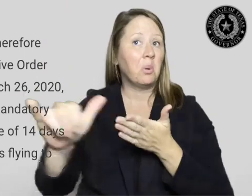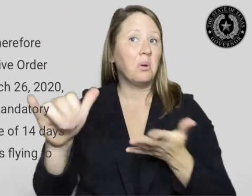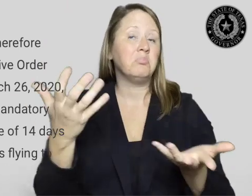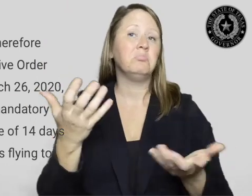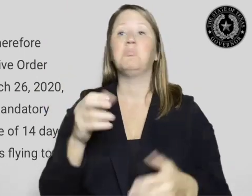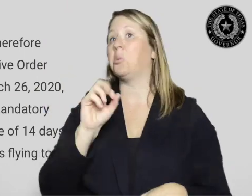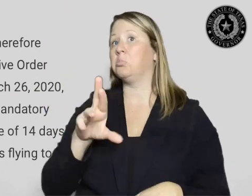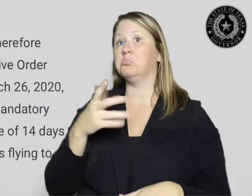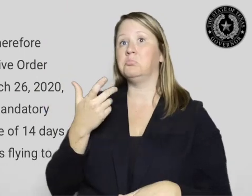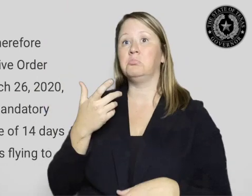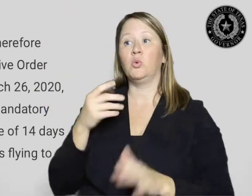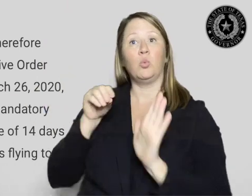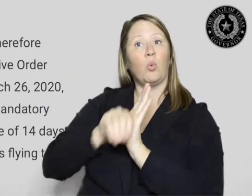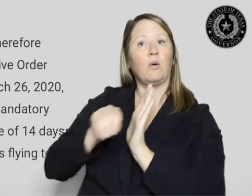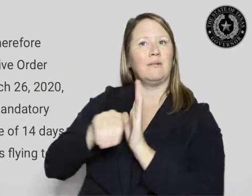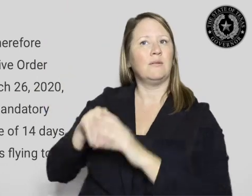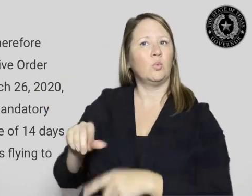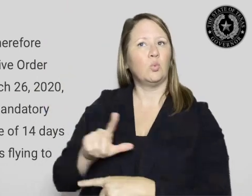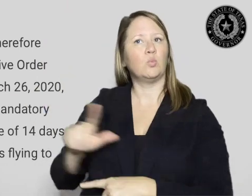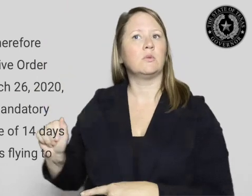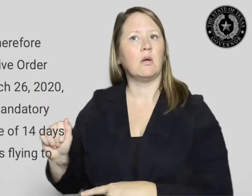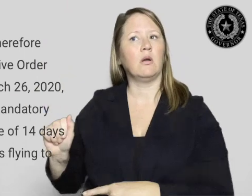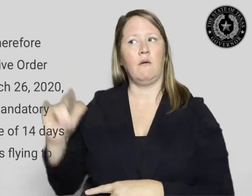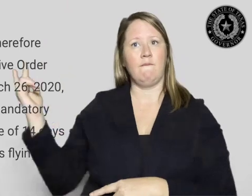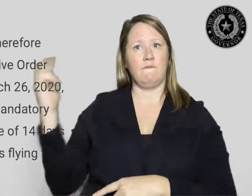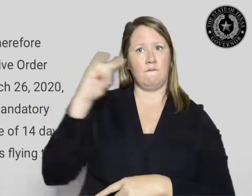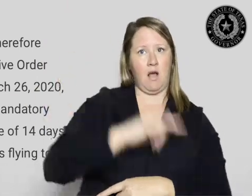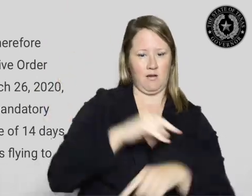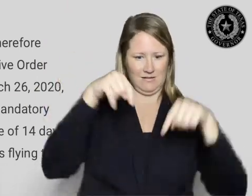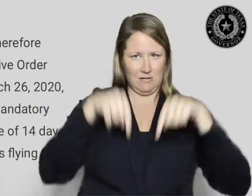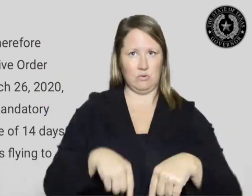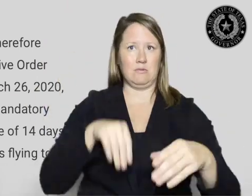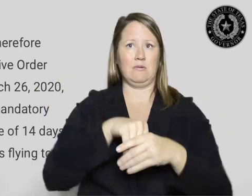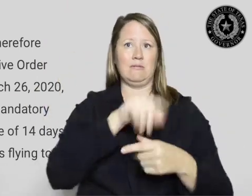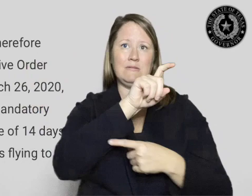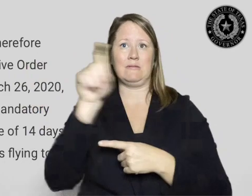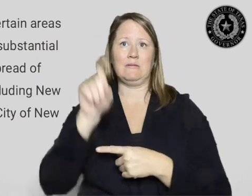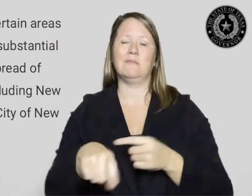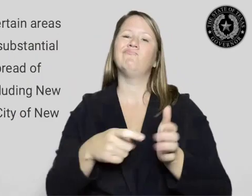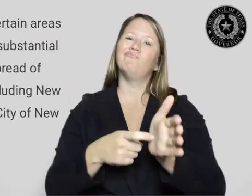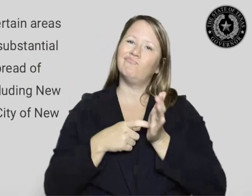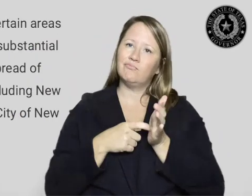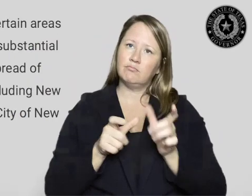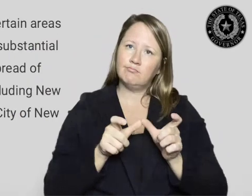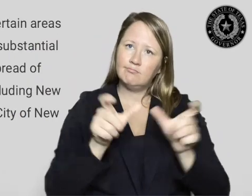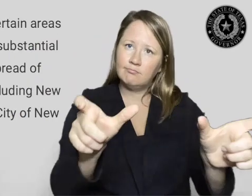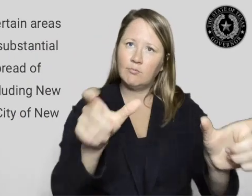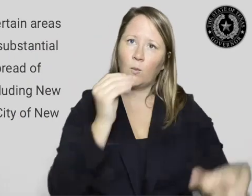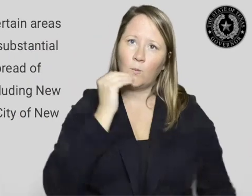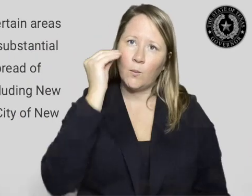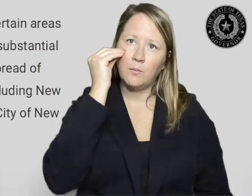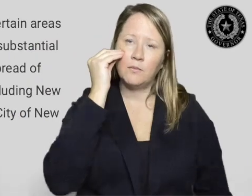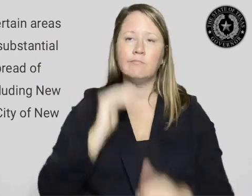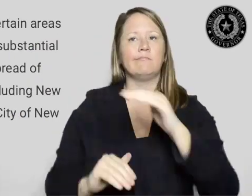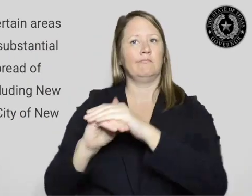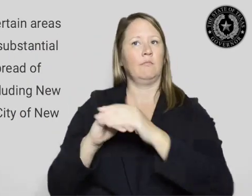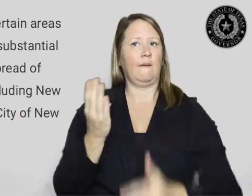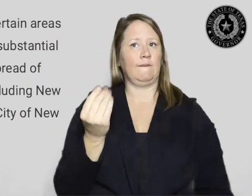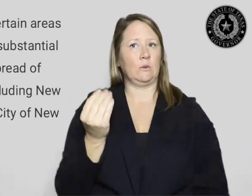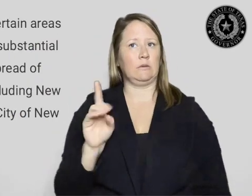a mandatory self-quarantine of 14 days for air travelers flying to Texas from certain